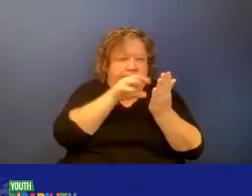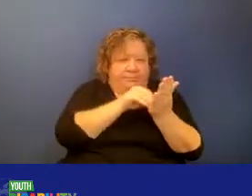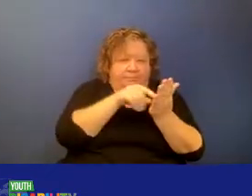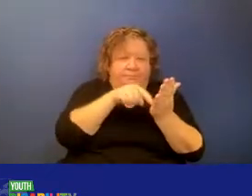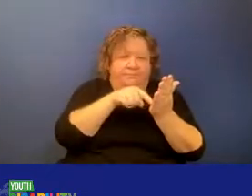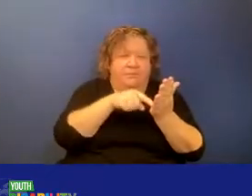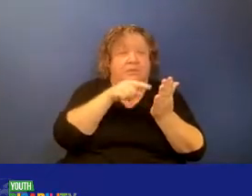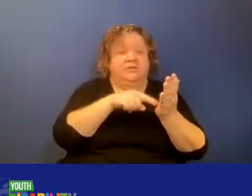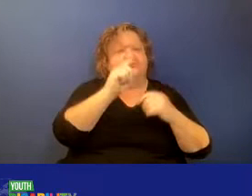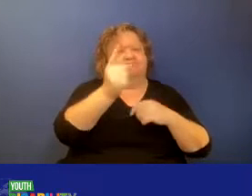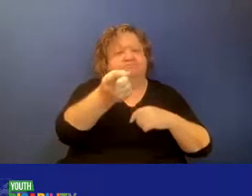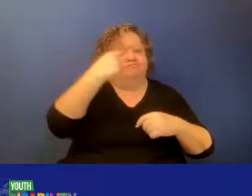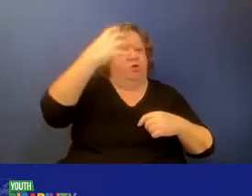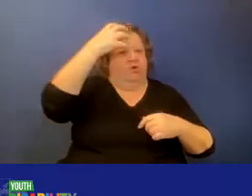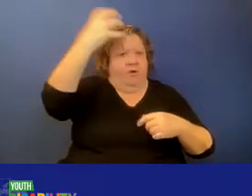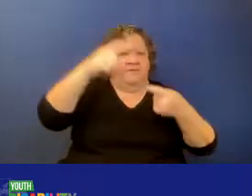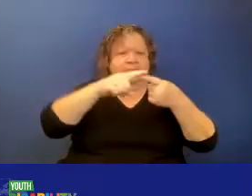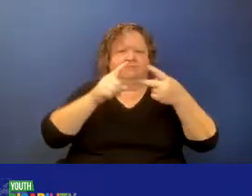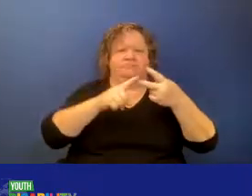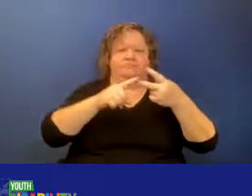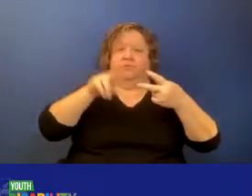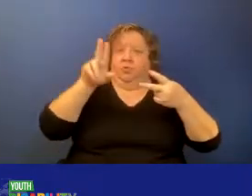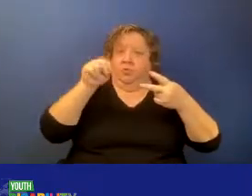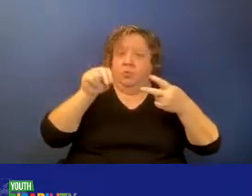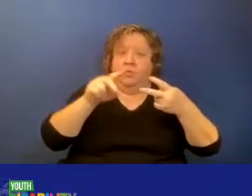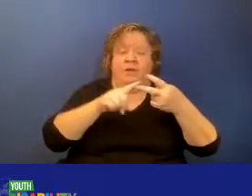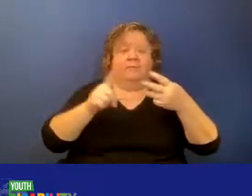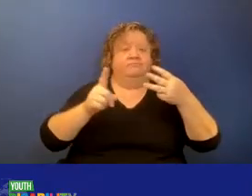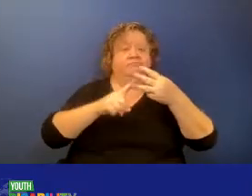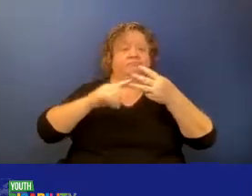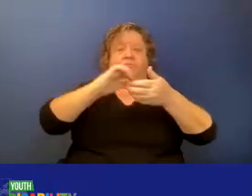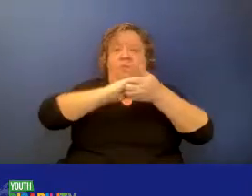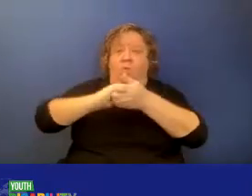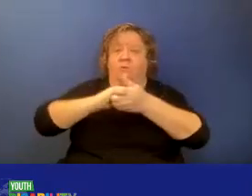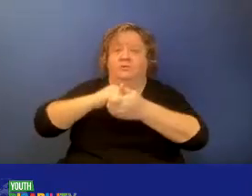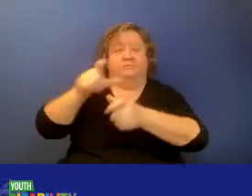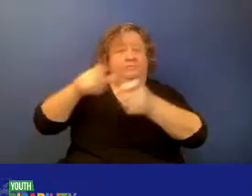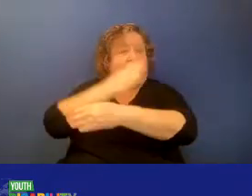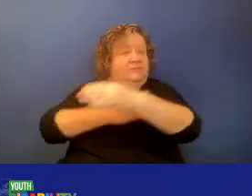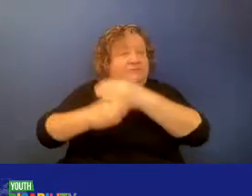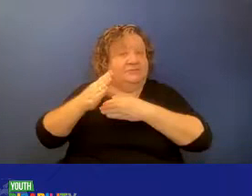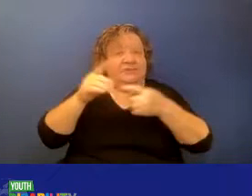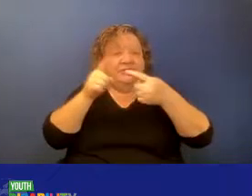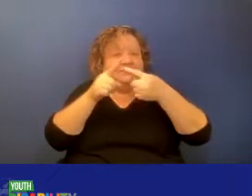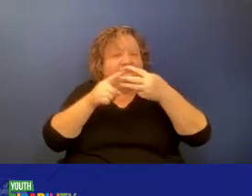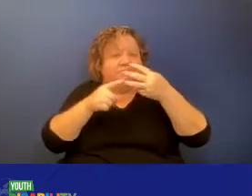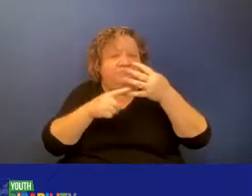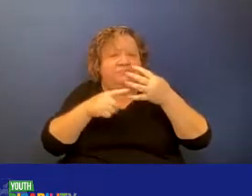with disabilities to work for disability inclusion and to engage in this